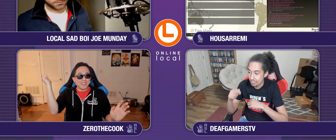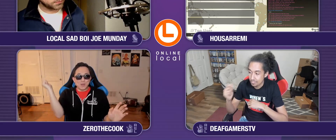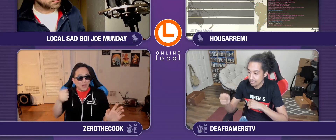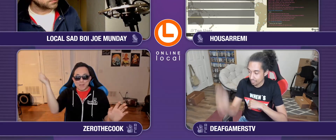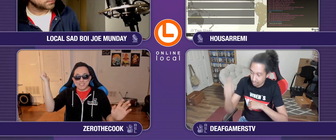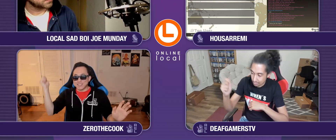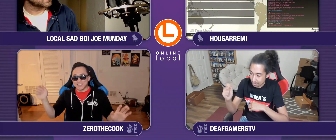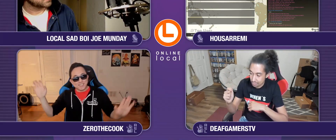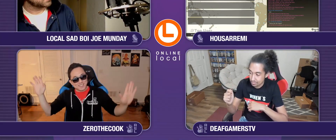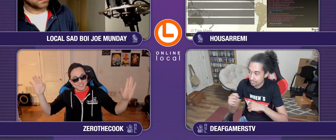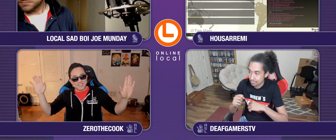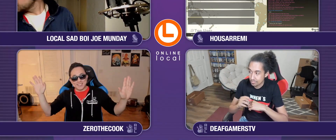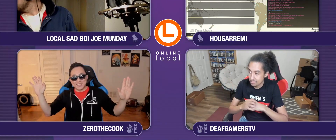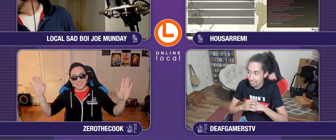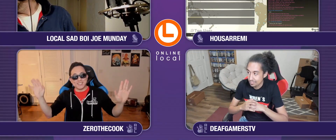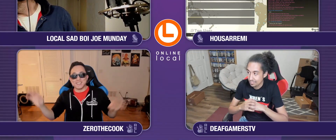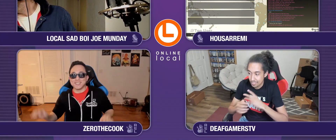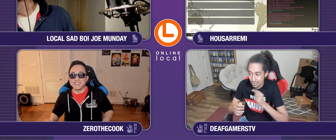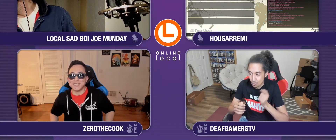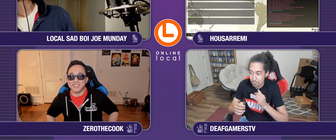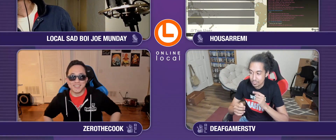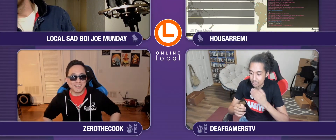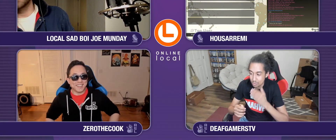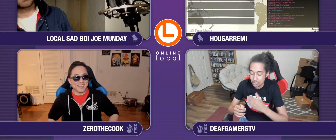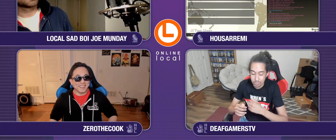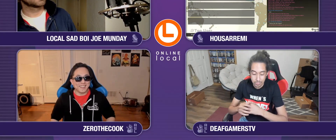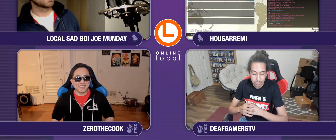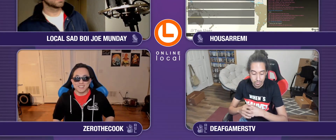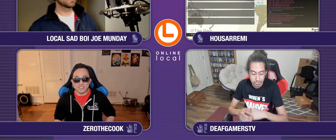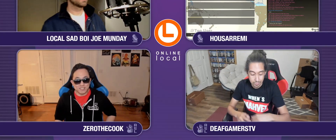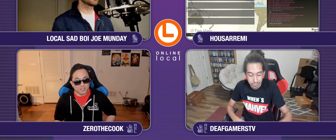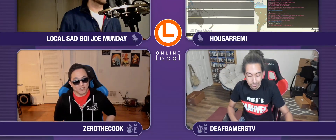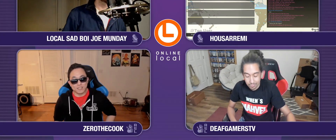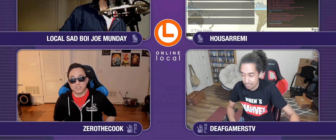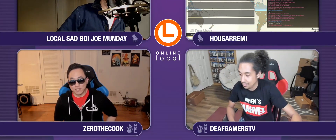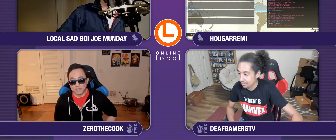take that hit any day of the week if it means he gets an air reset instead of the V trigger activation on block, and that